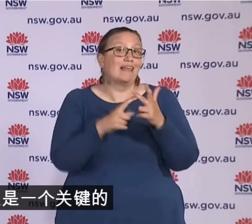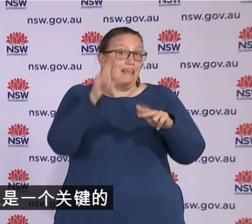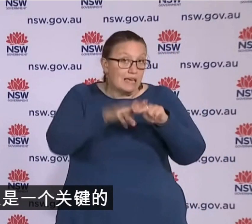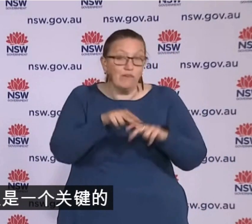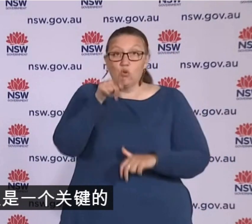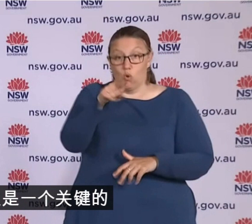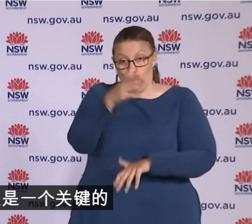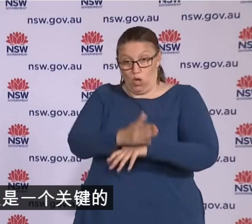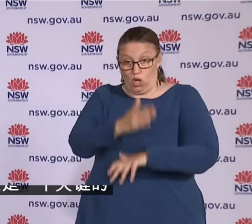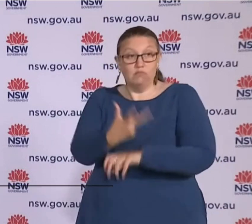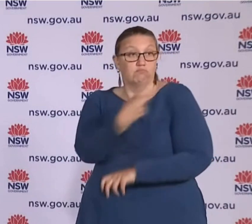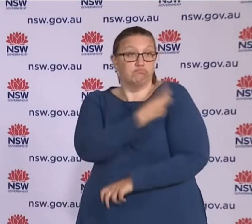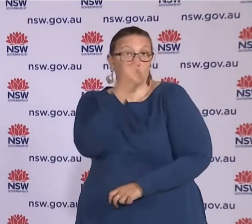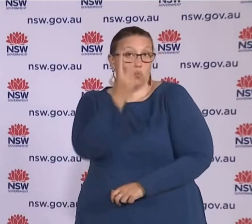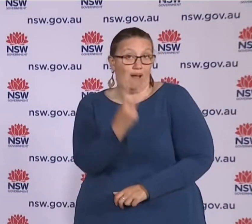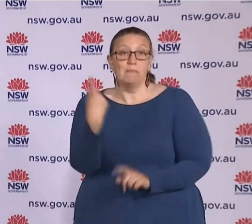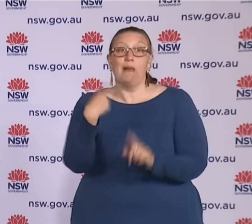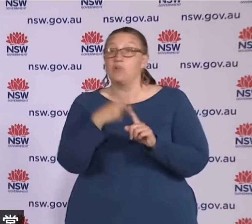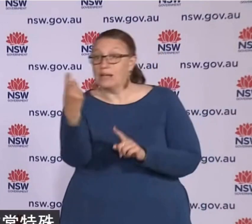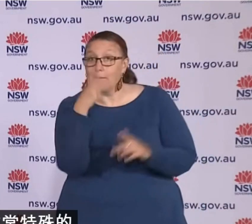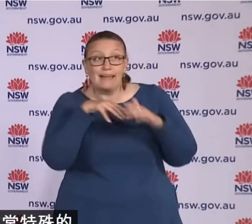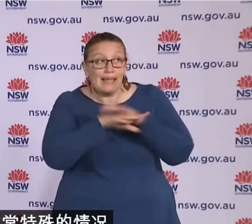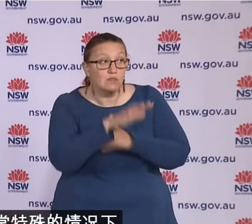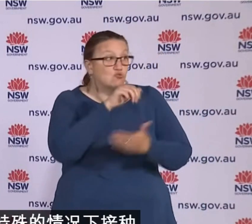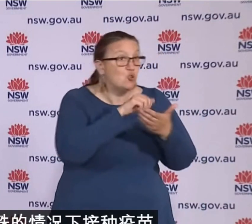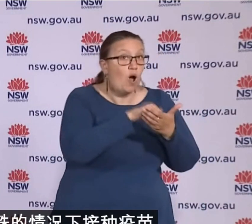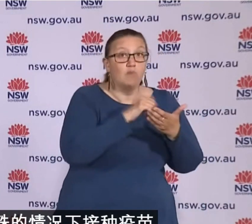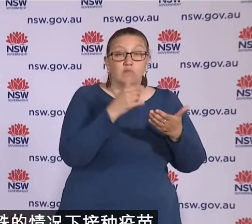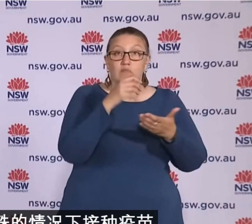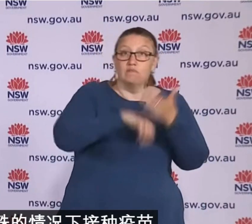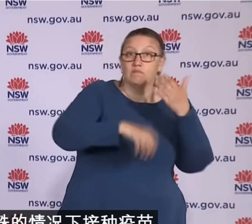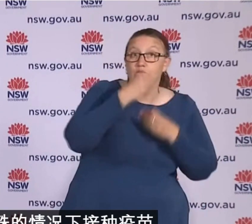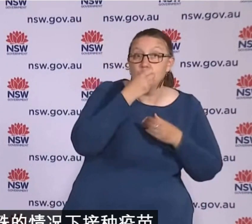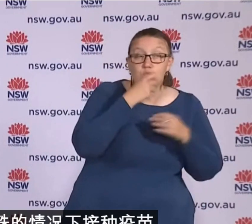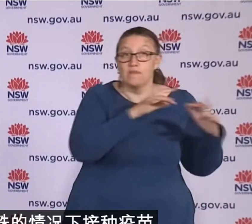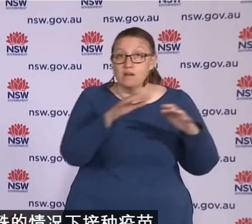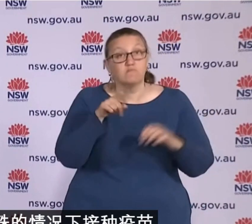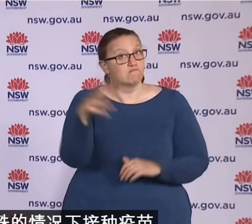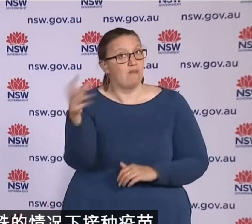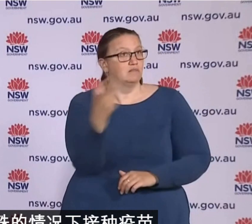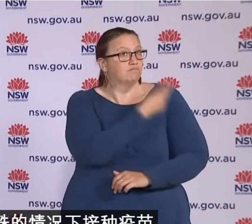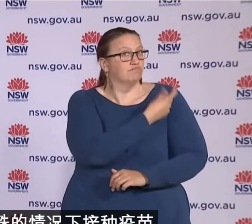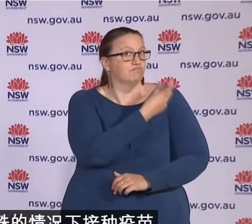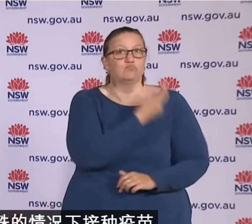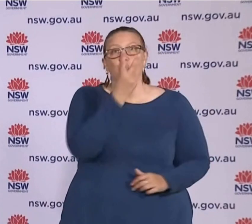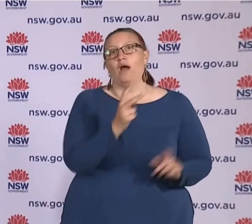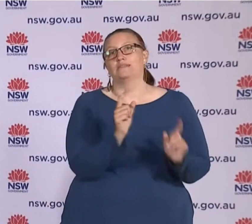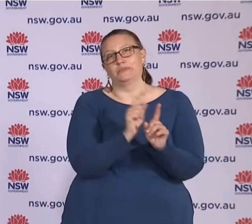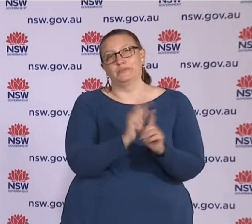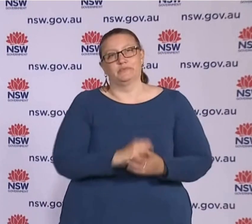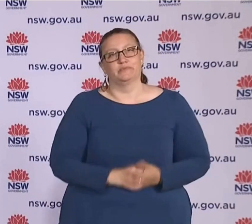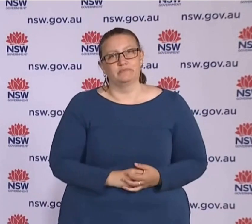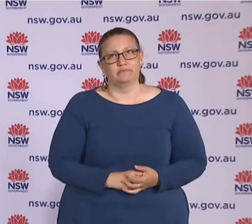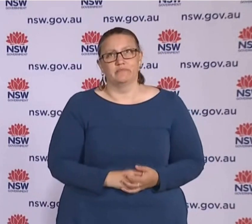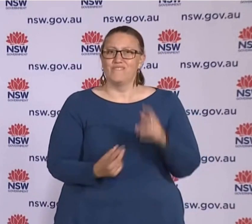incentive. We've also mandated vaccination in very particular circumstances where the risks are high, for